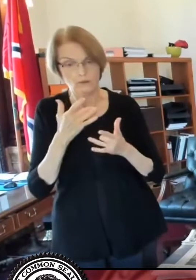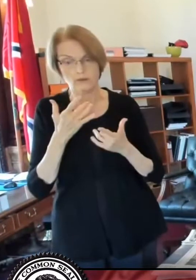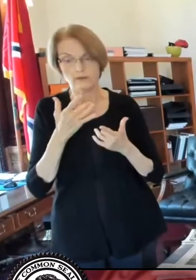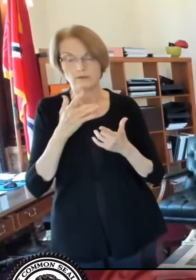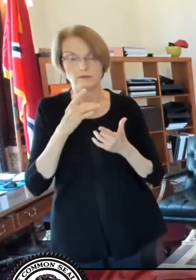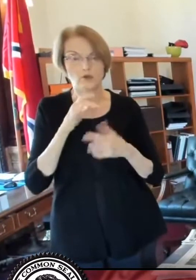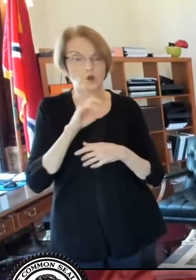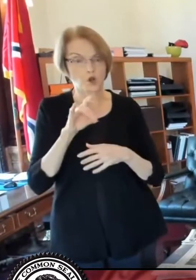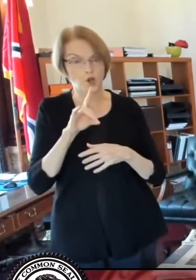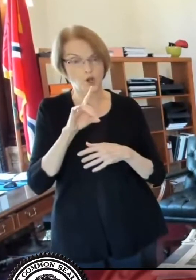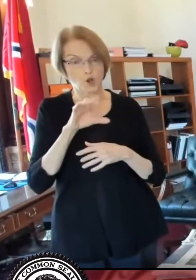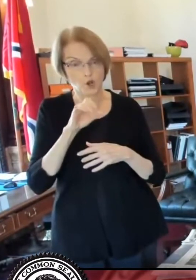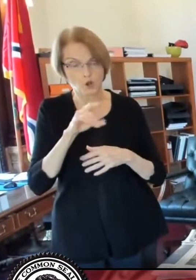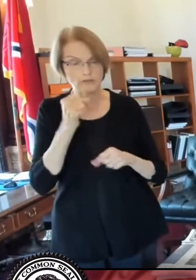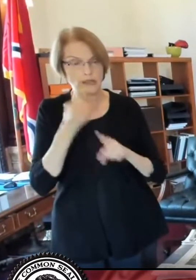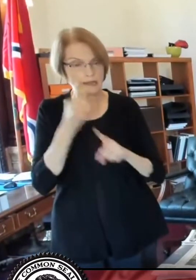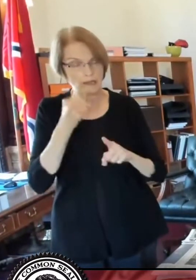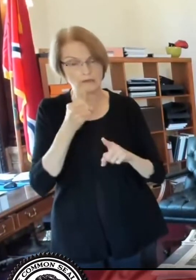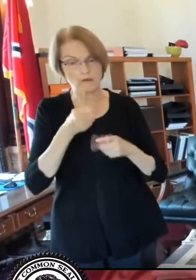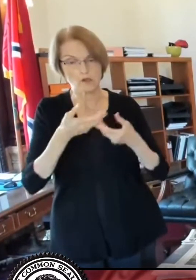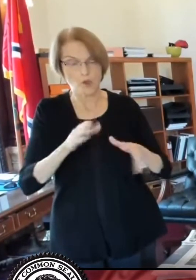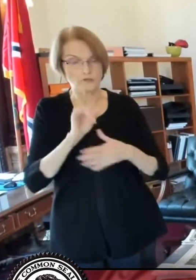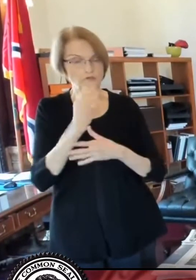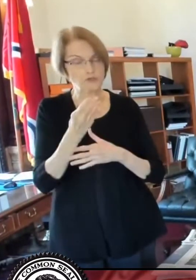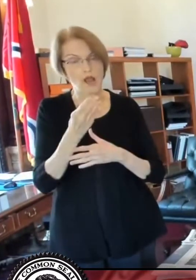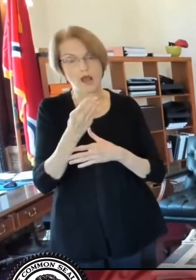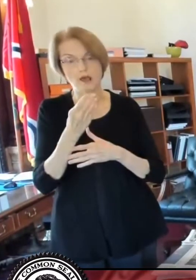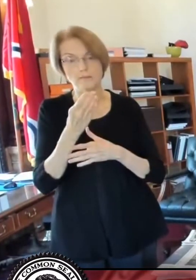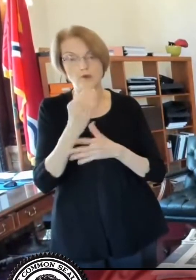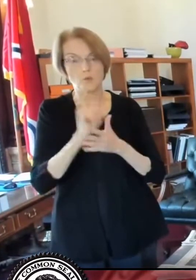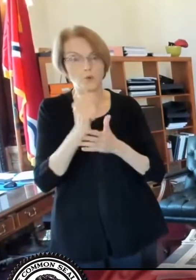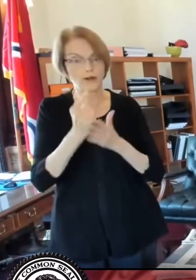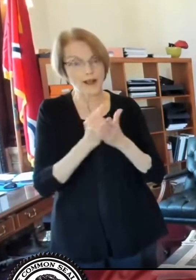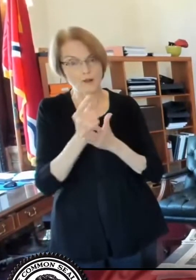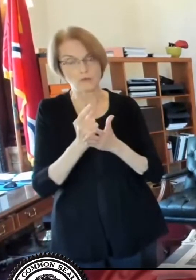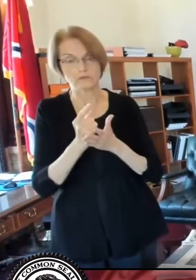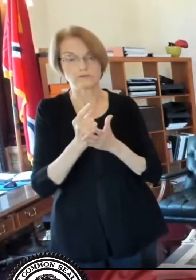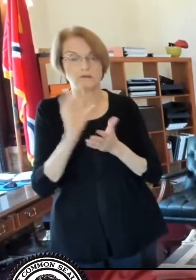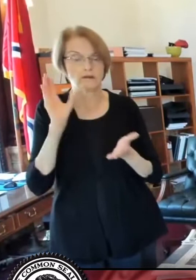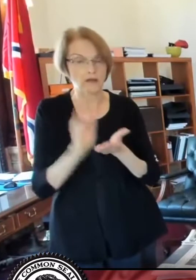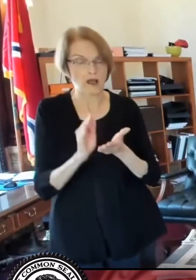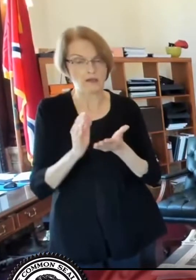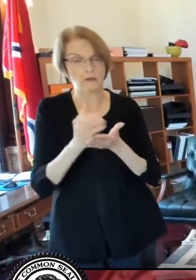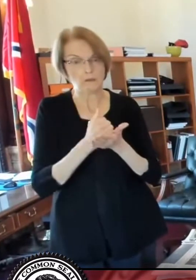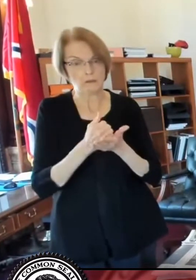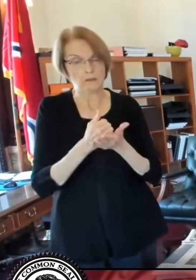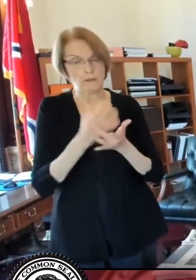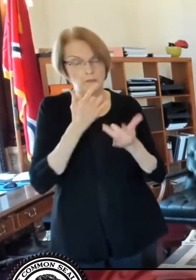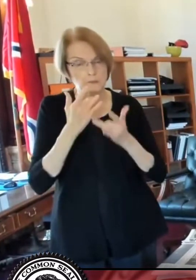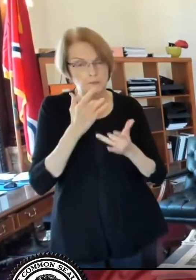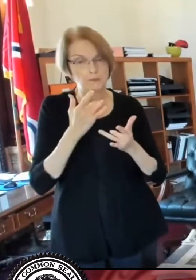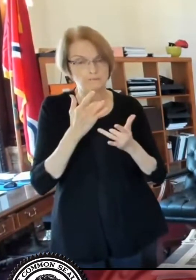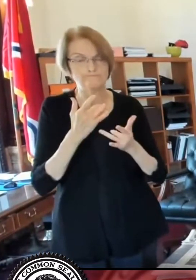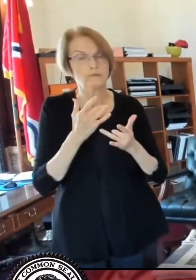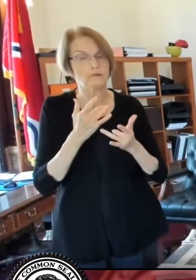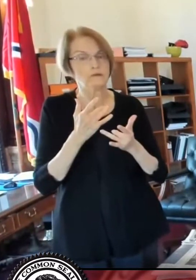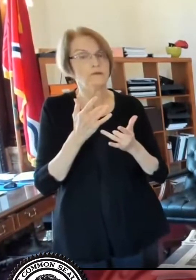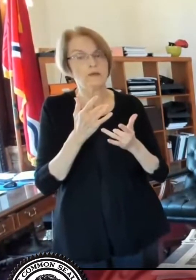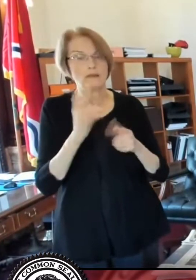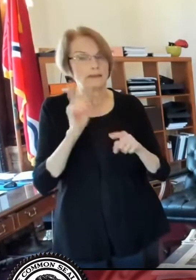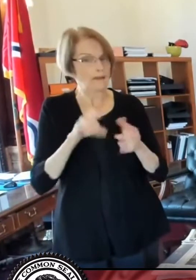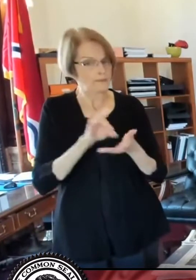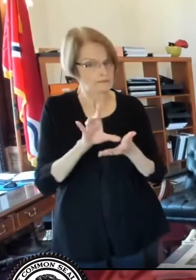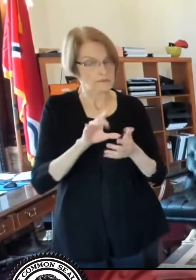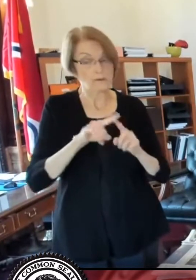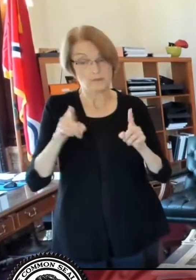COVID-related losing their job or getting their hours cut. But it does not protect people that are dealing